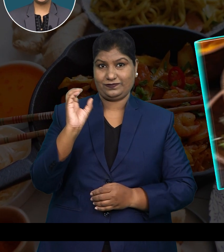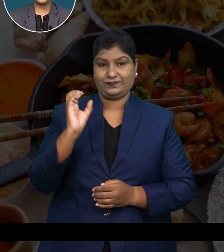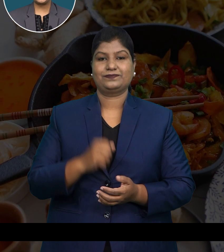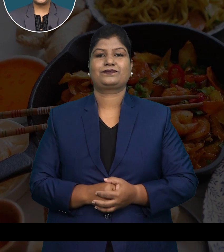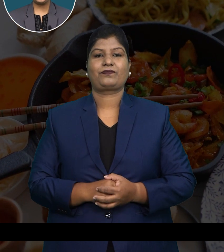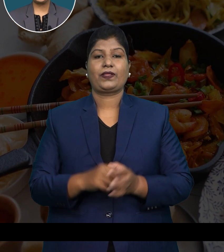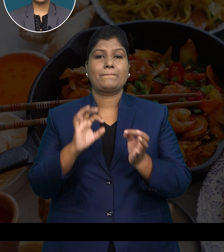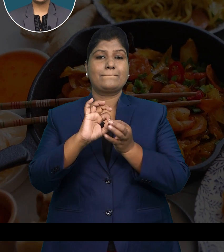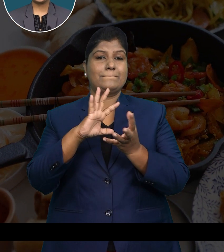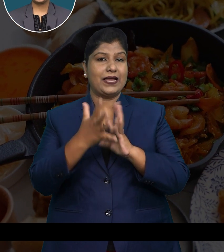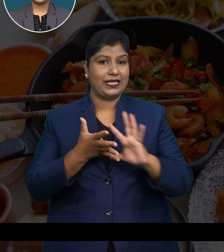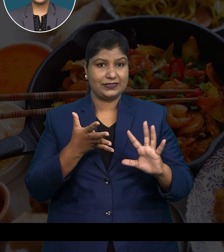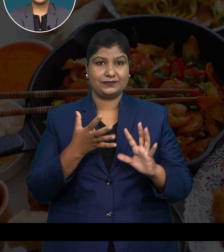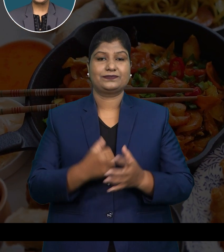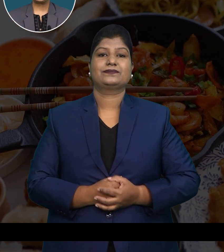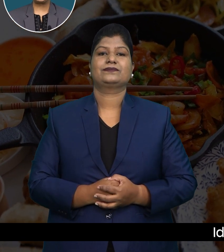biryani,